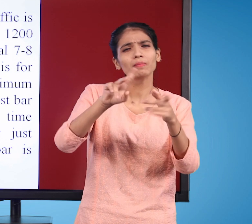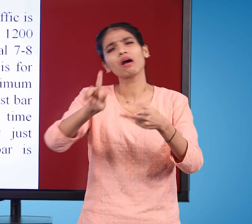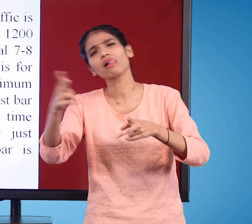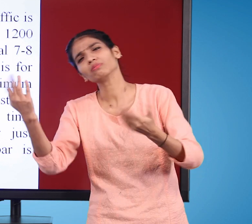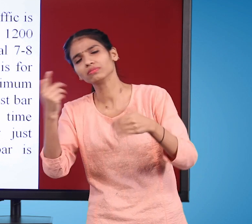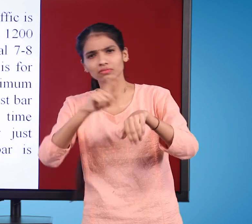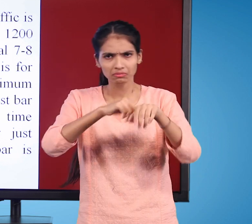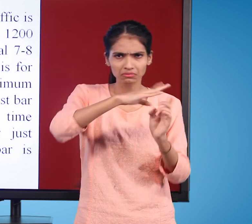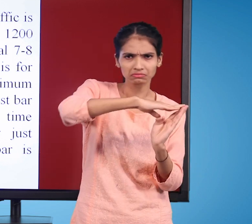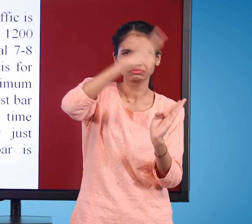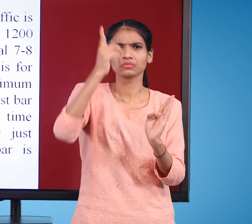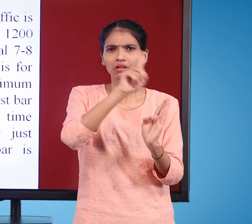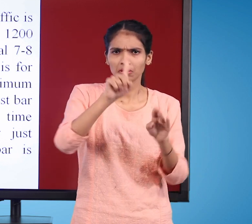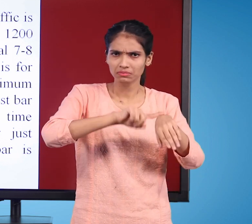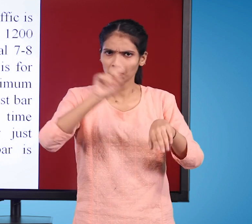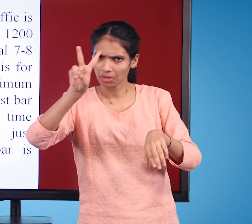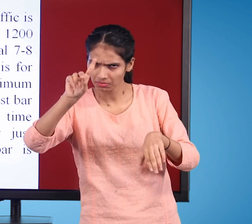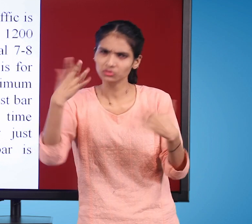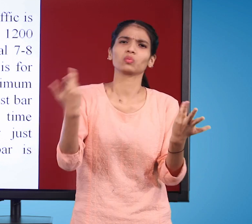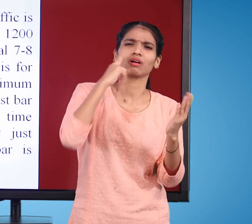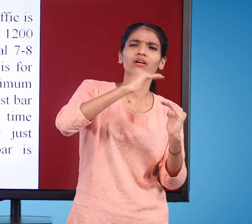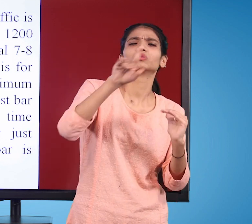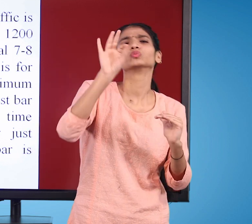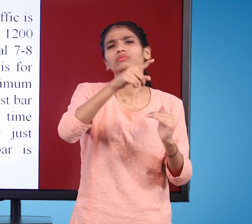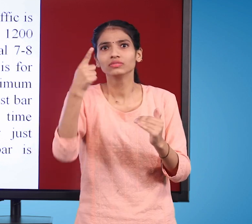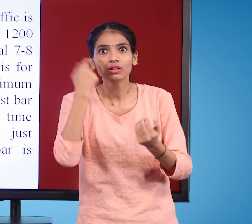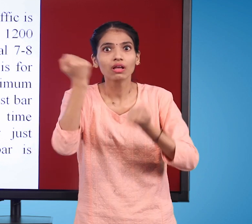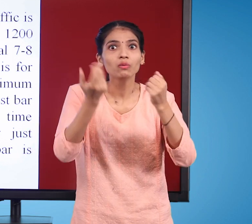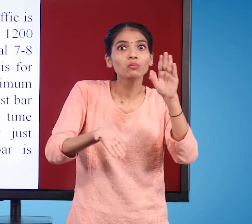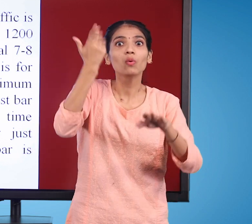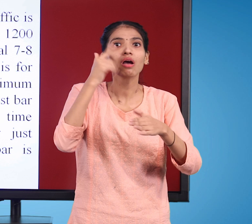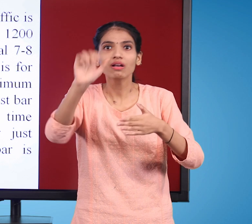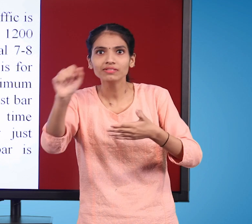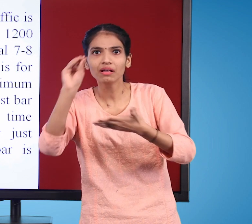bar just longer than the smallest bar is between 11 a.m. to 12 noon.